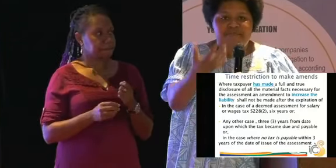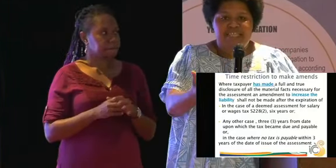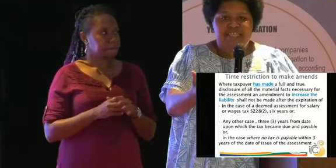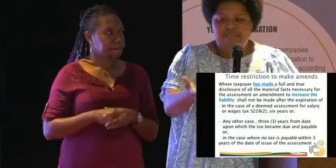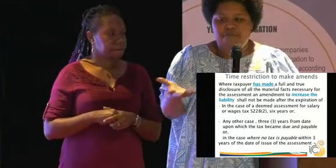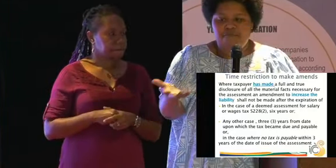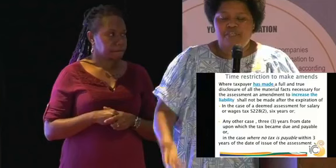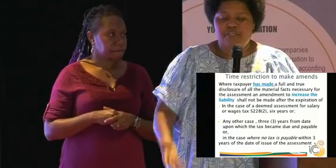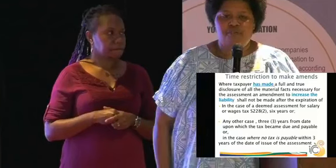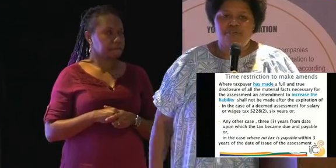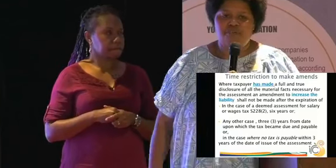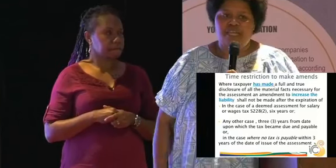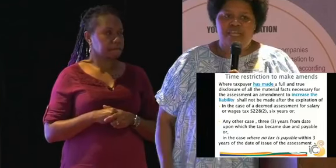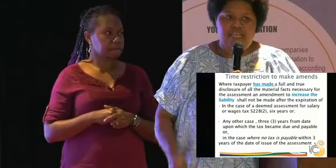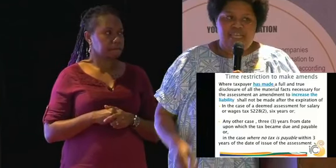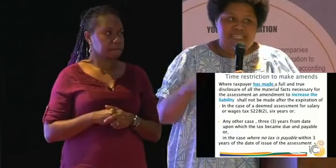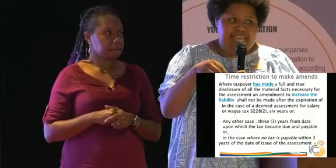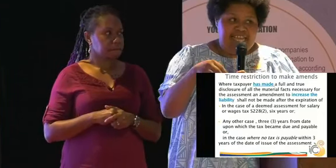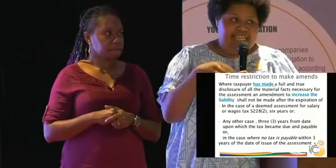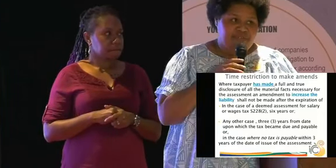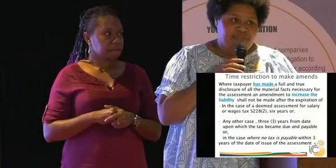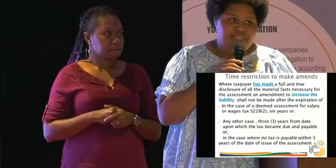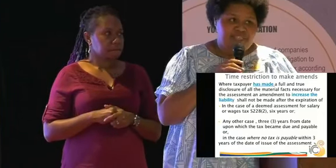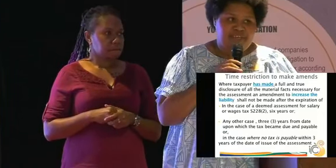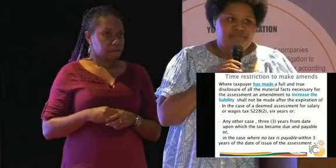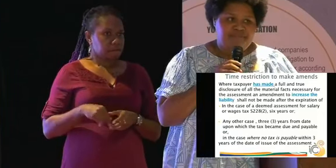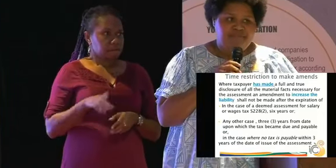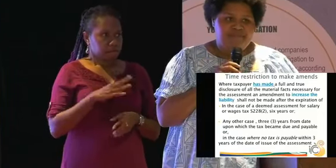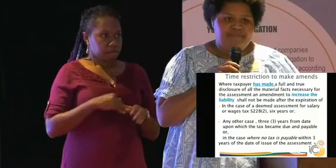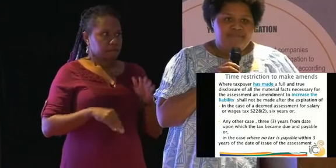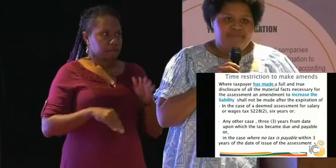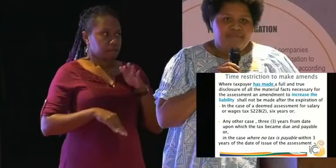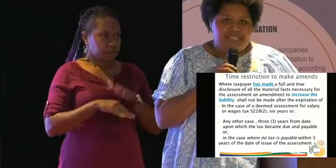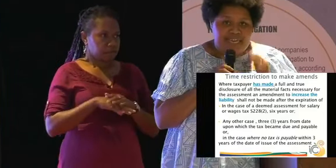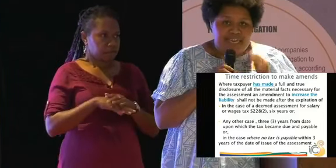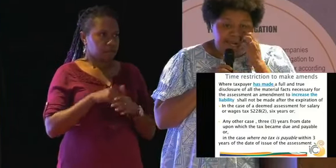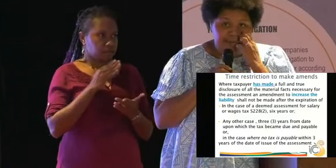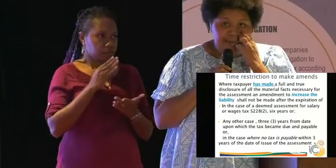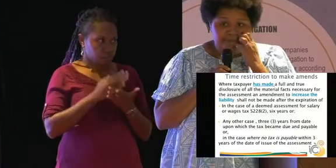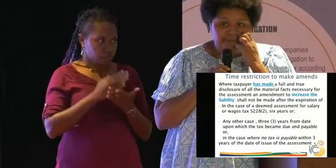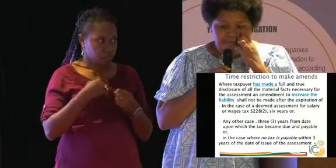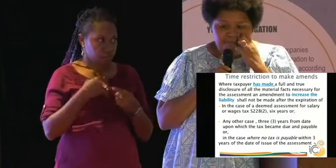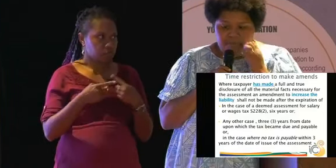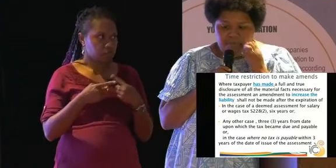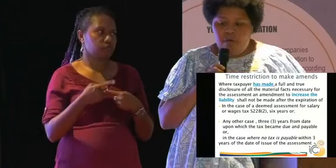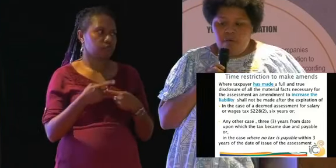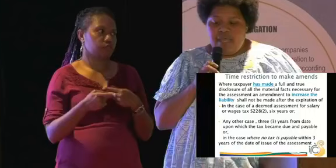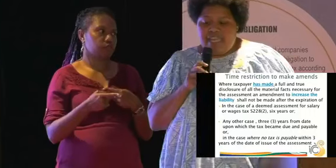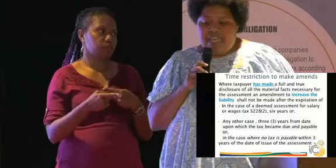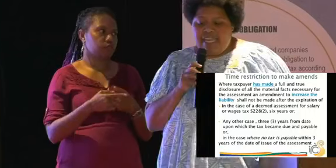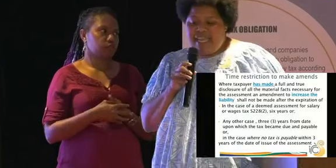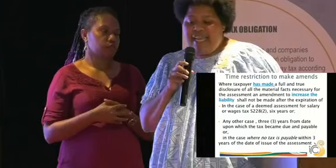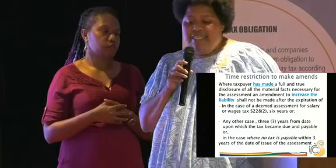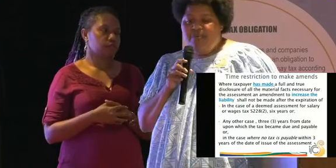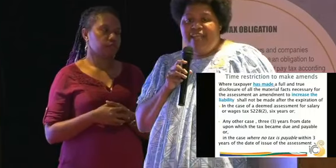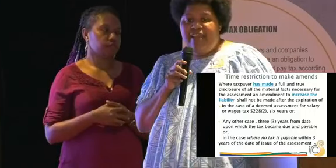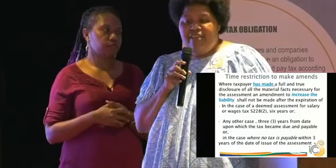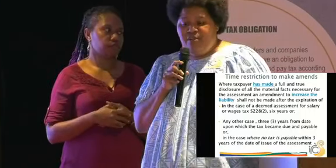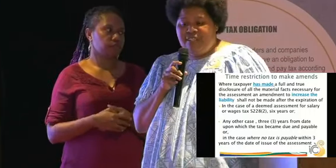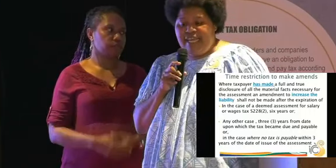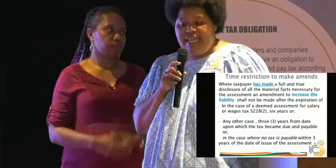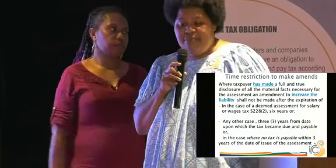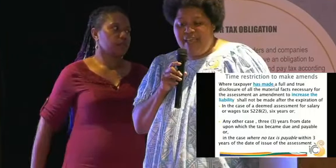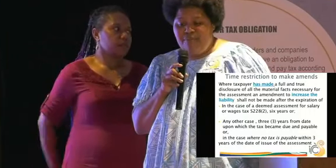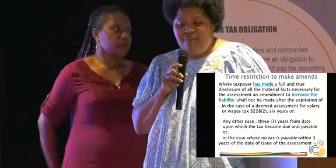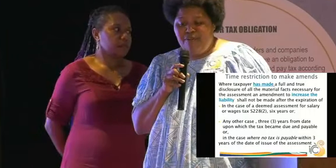provided everything, the full disclosure inside the tax return. Is that clear? In the case where there